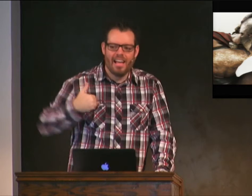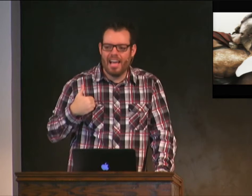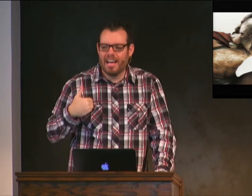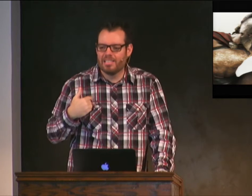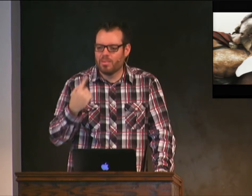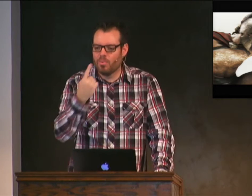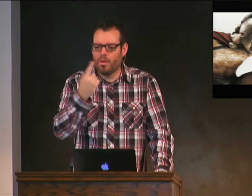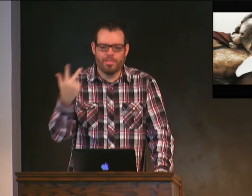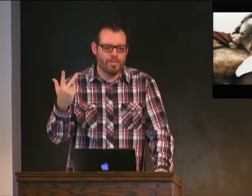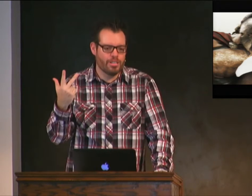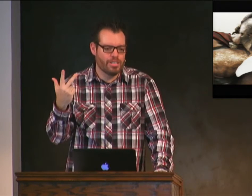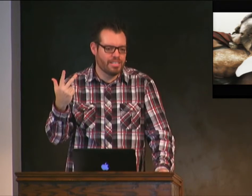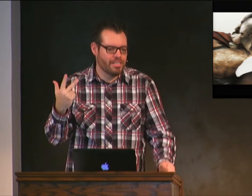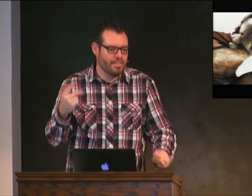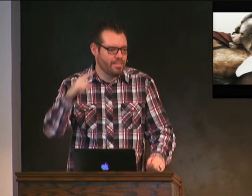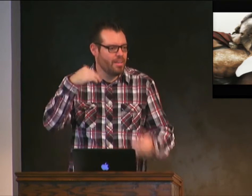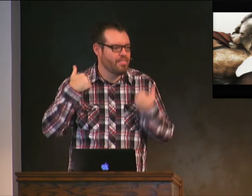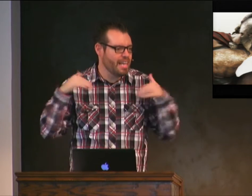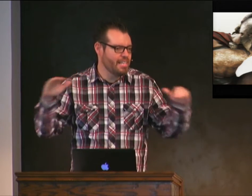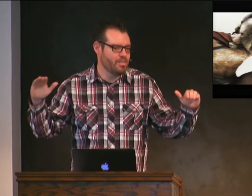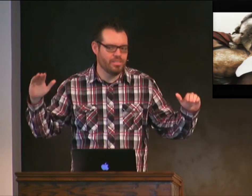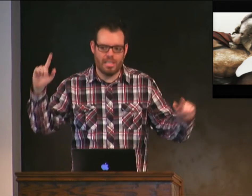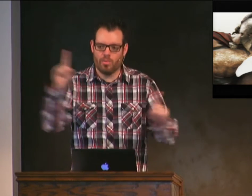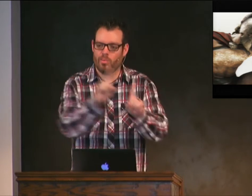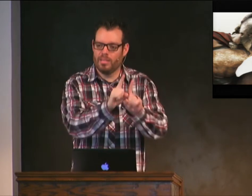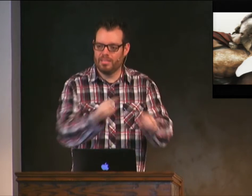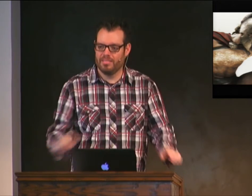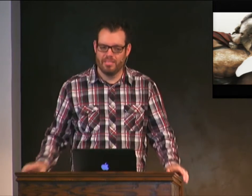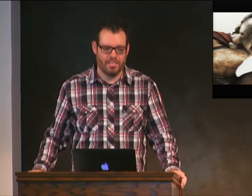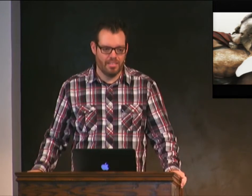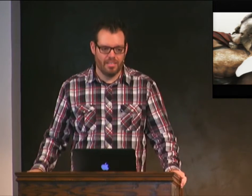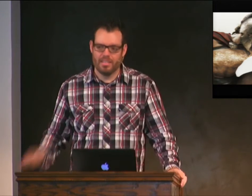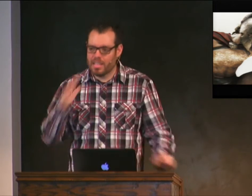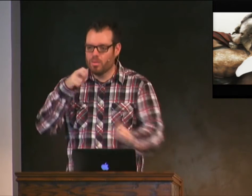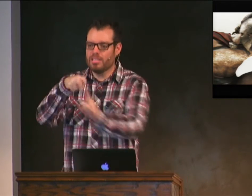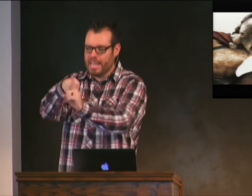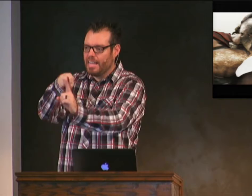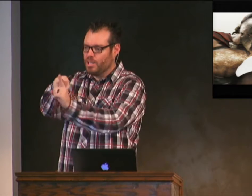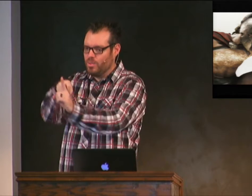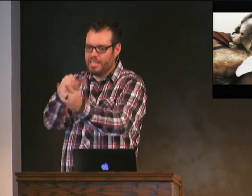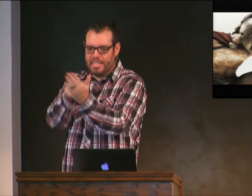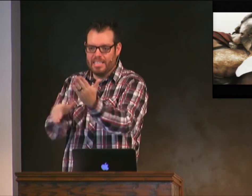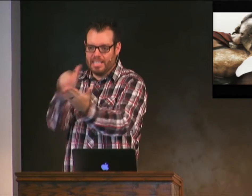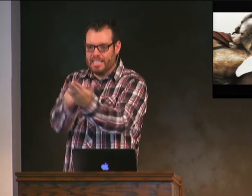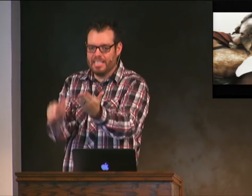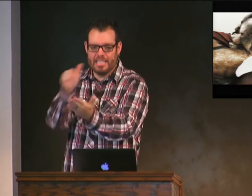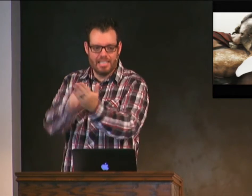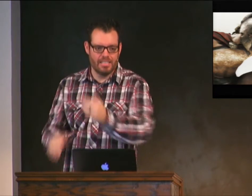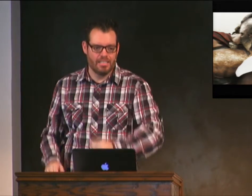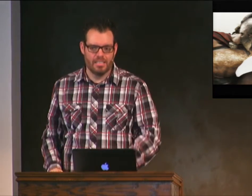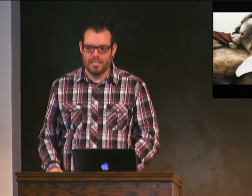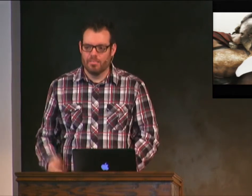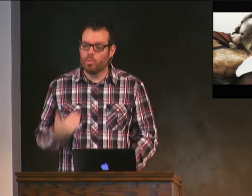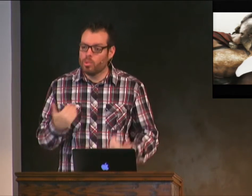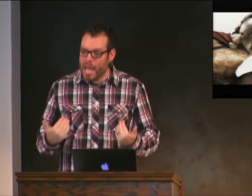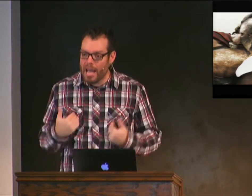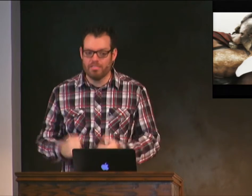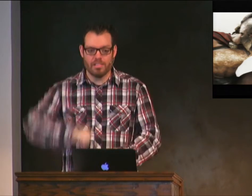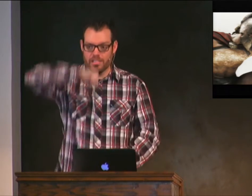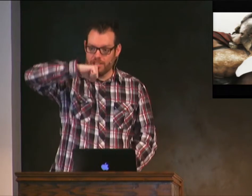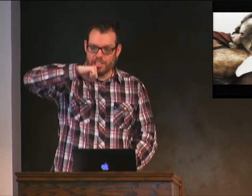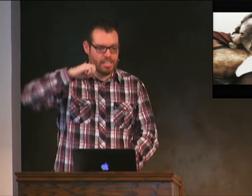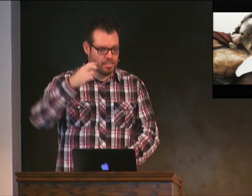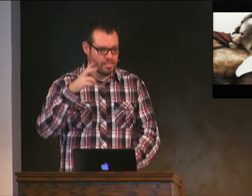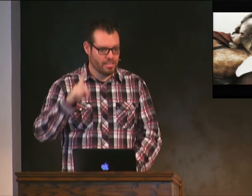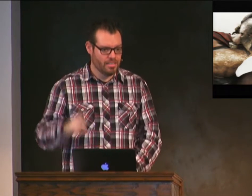Satan has 1/3 of the angels that went with him. They will attack you again and again and again. But when you